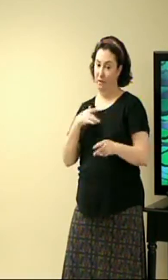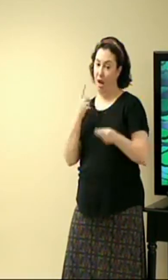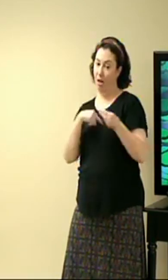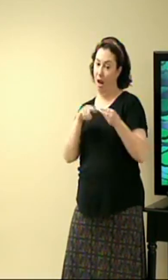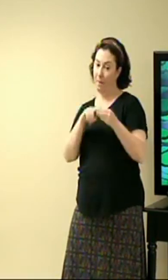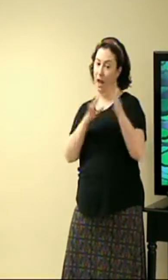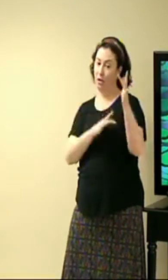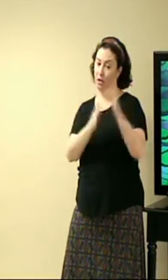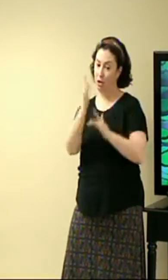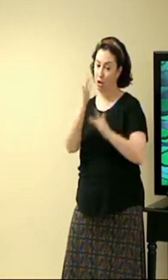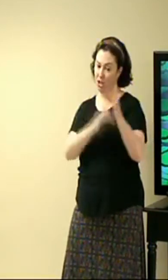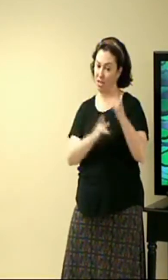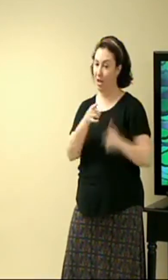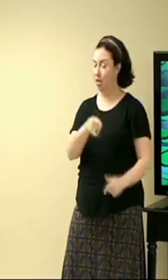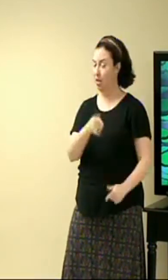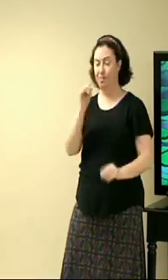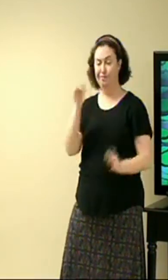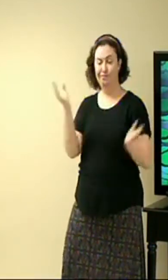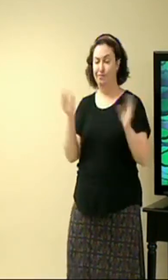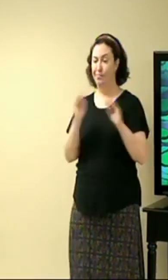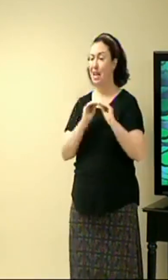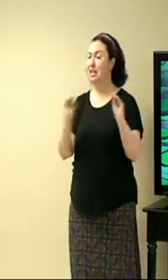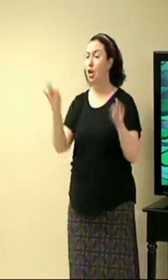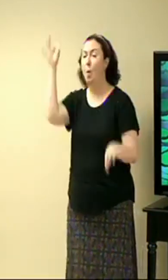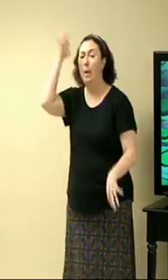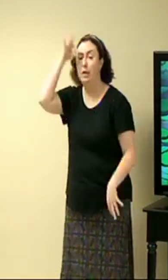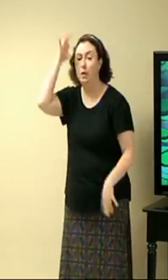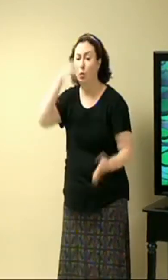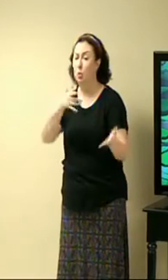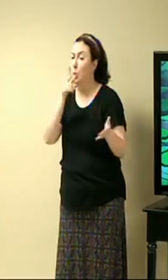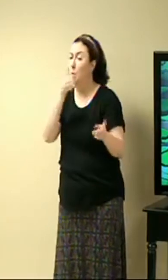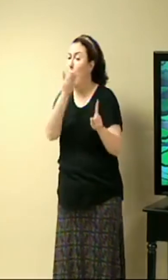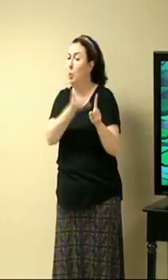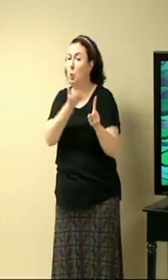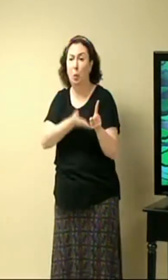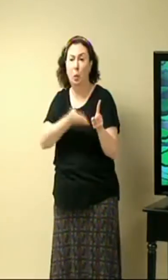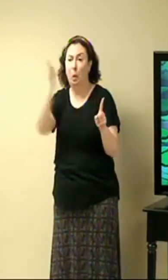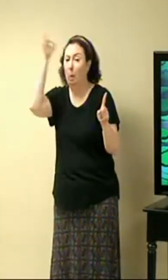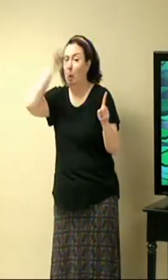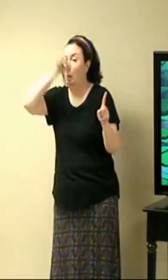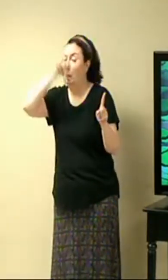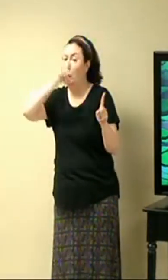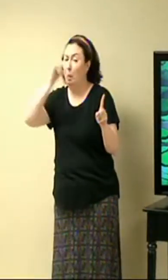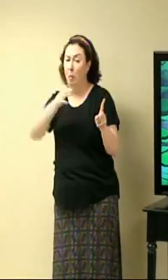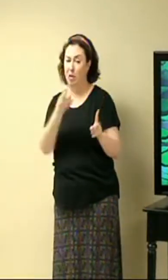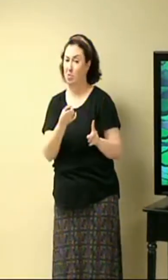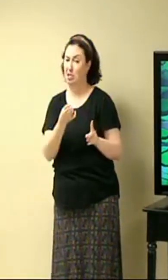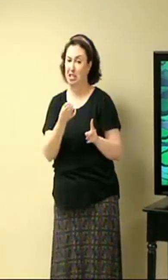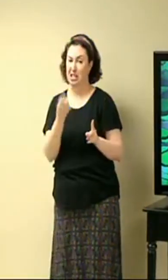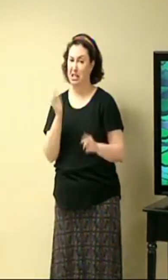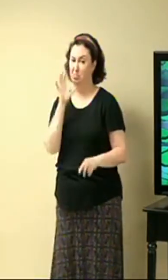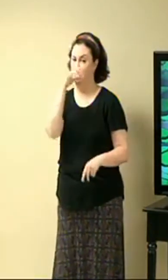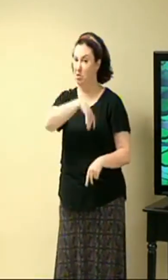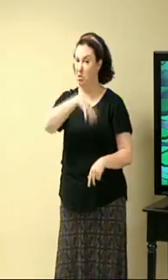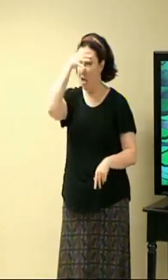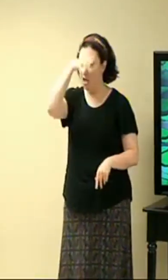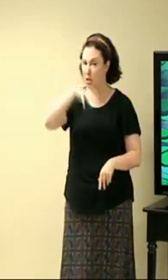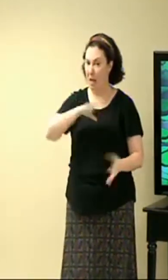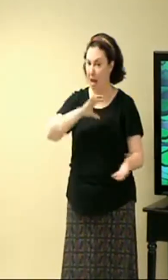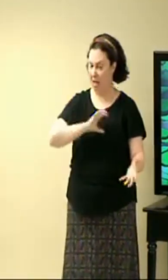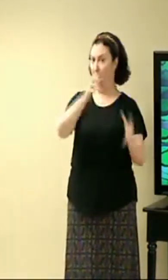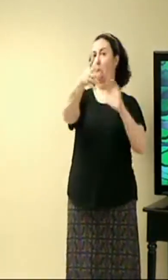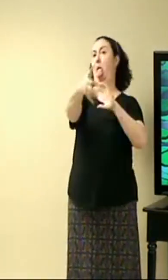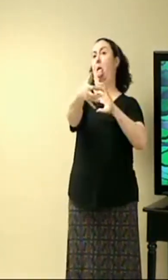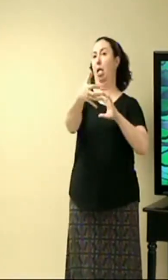guy throwing everybody out of the temple. Now, we have to ask the question, like, why is Jesus so